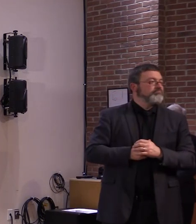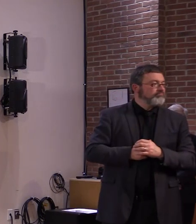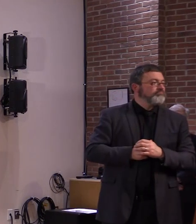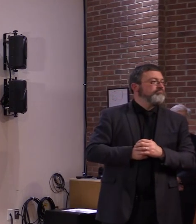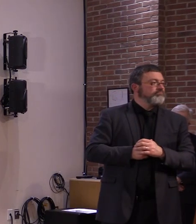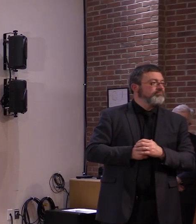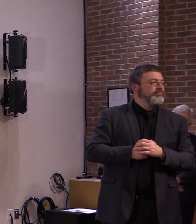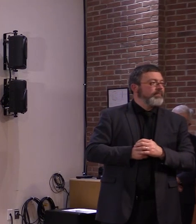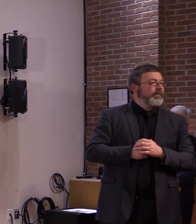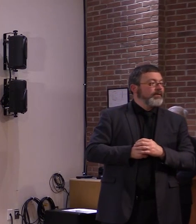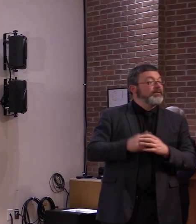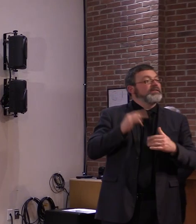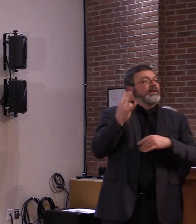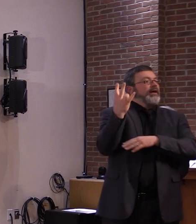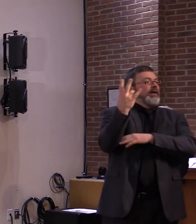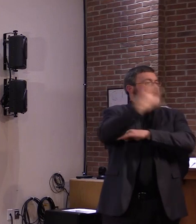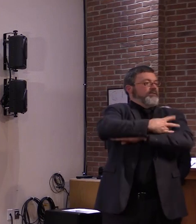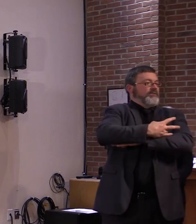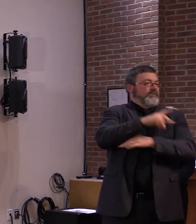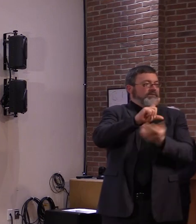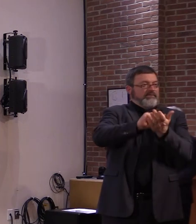Andrea, 7 days.